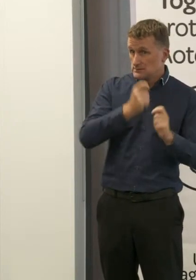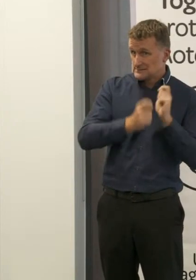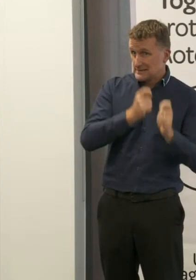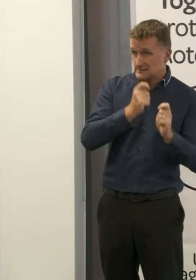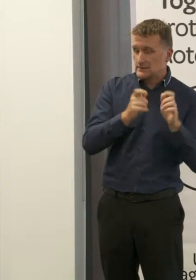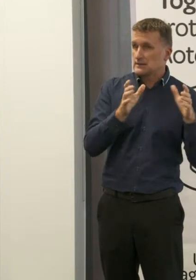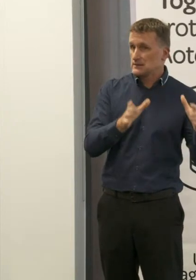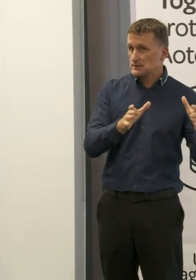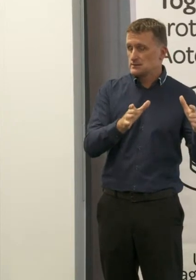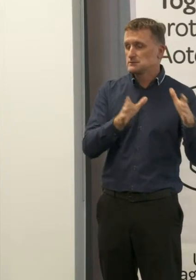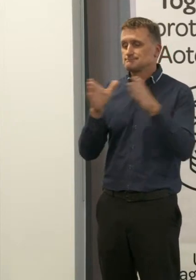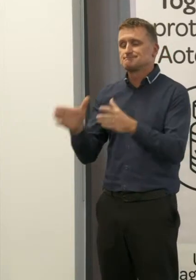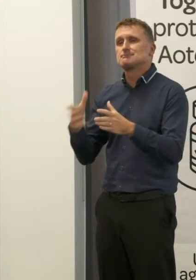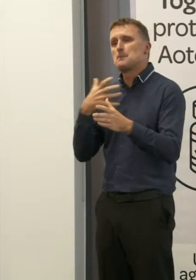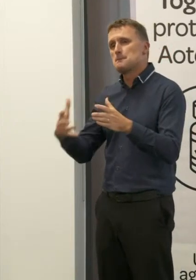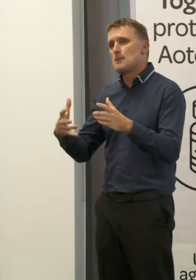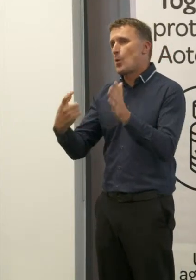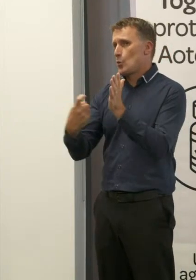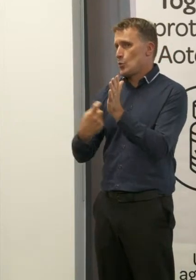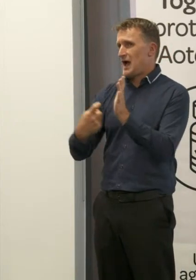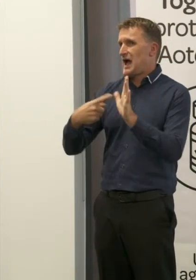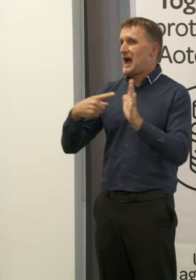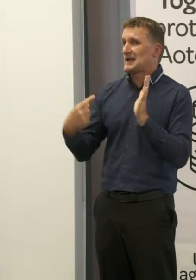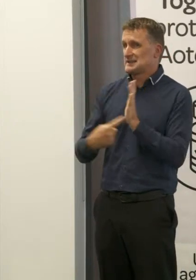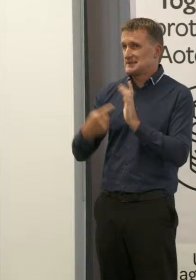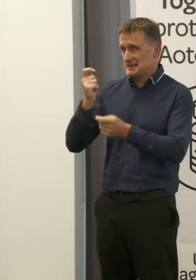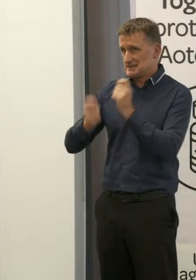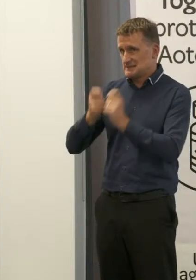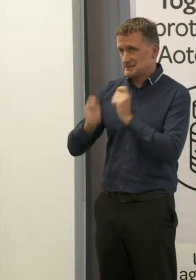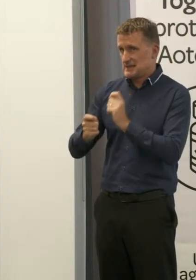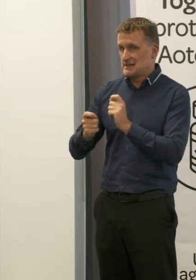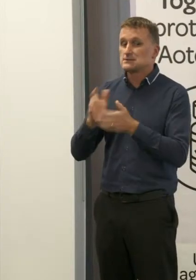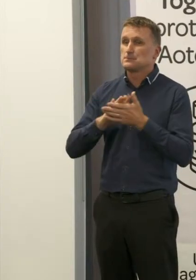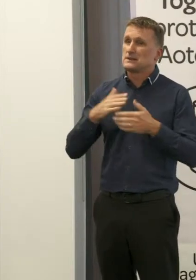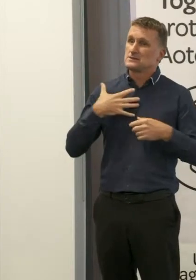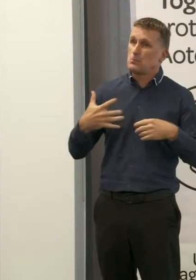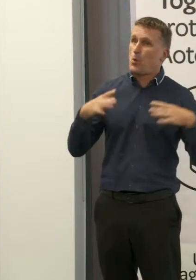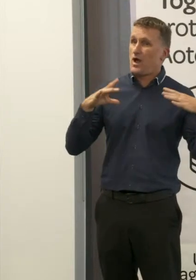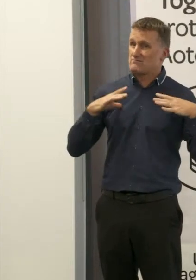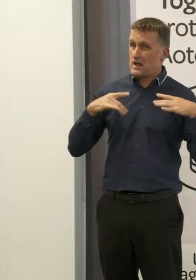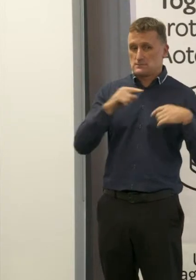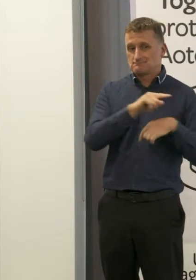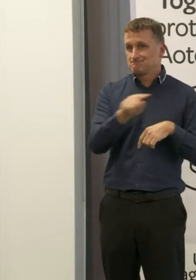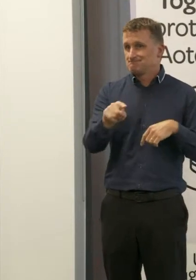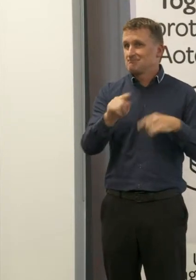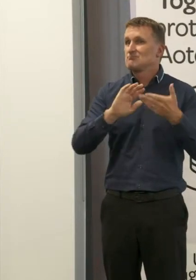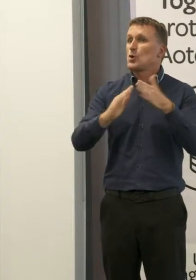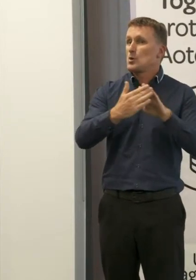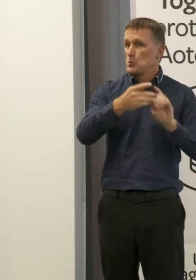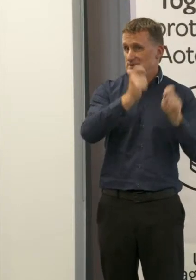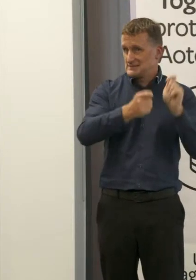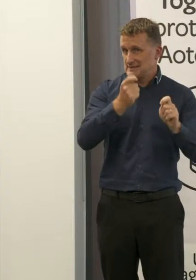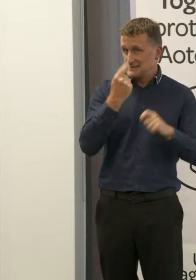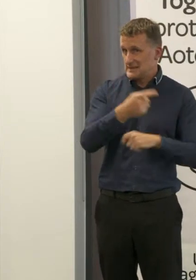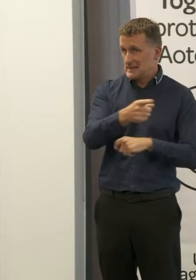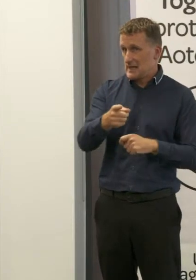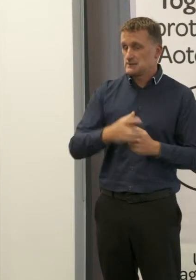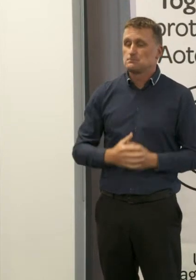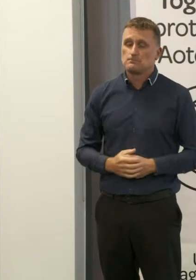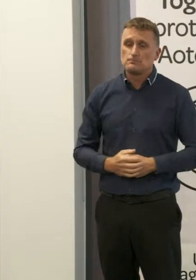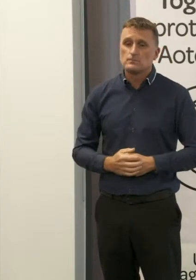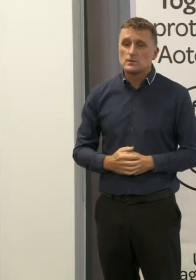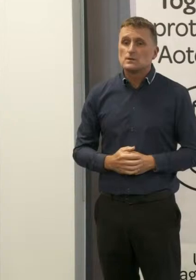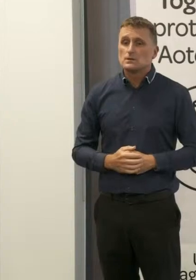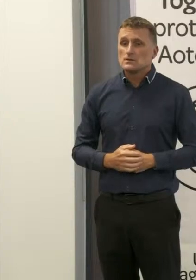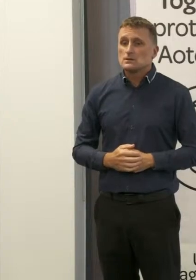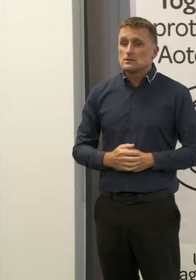up that PCR capacity for our diagnosis and testing in the community. What I should say is there's been a